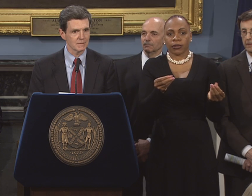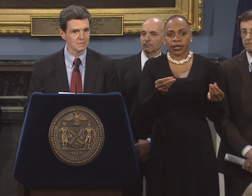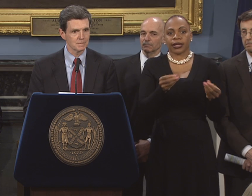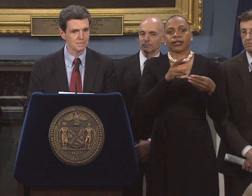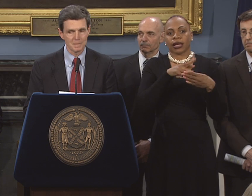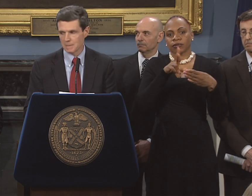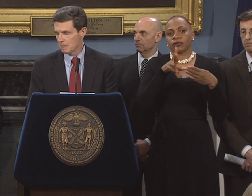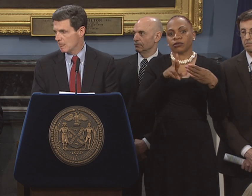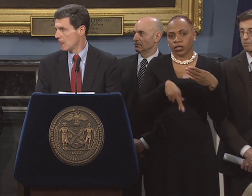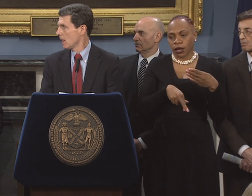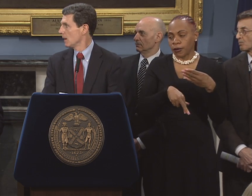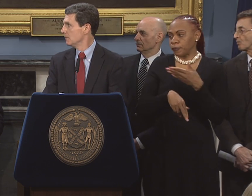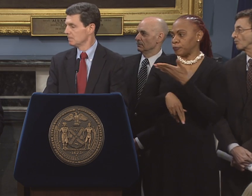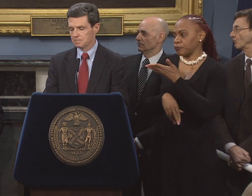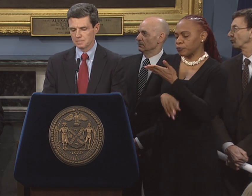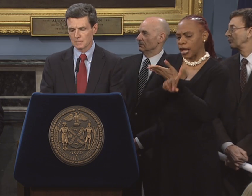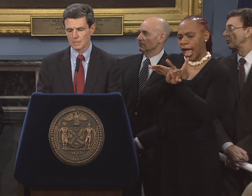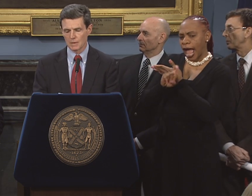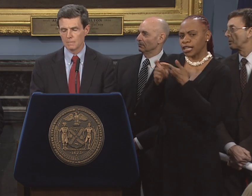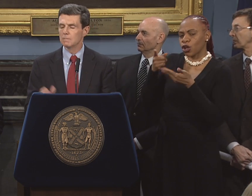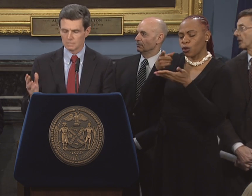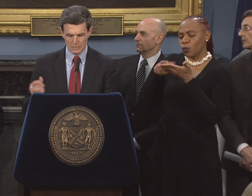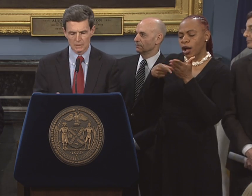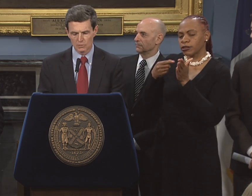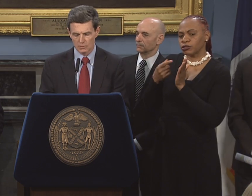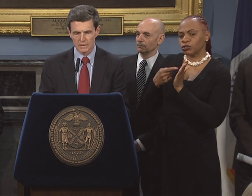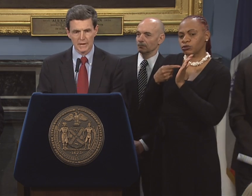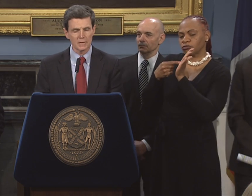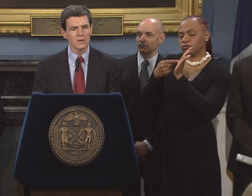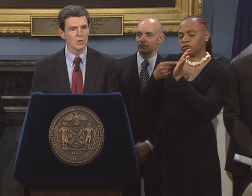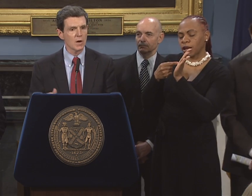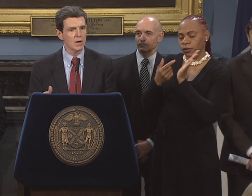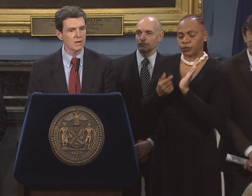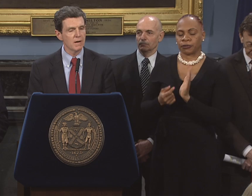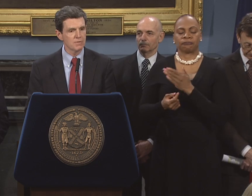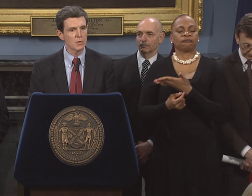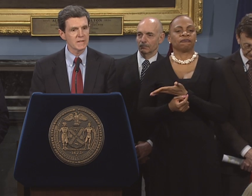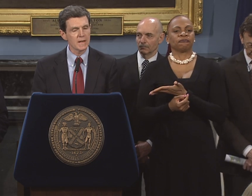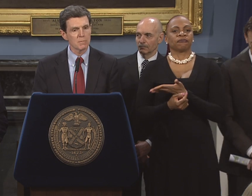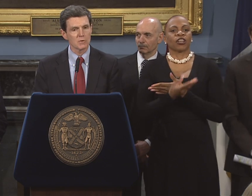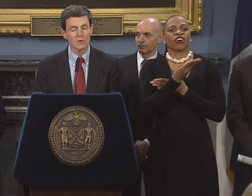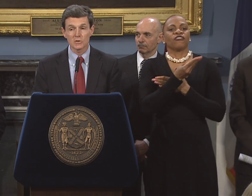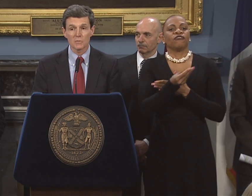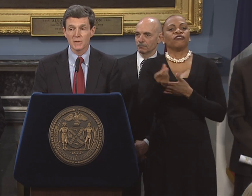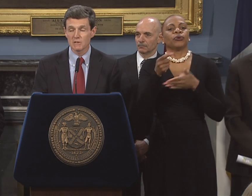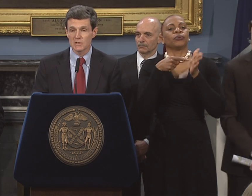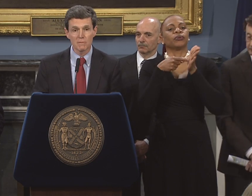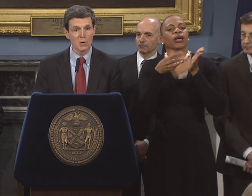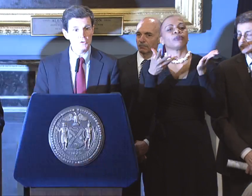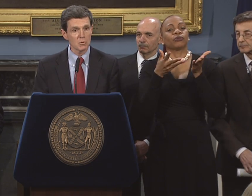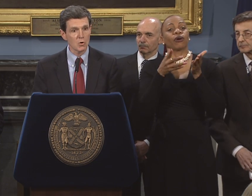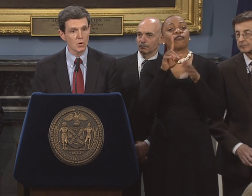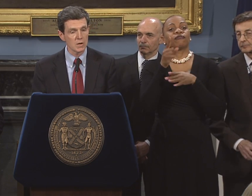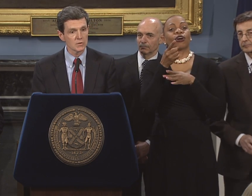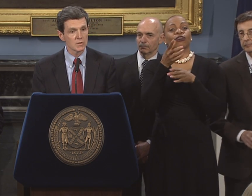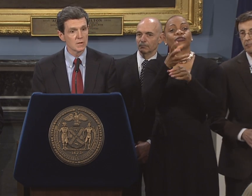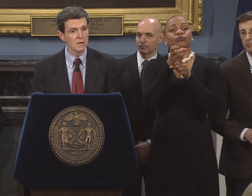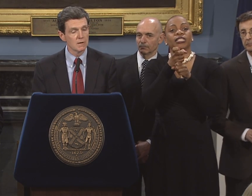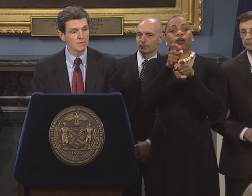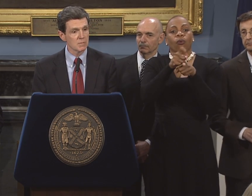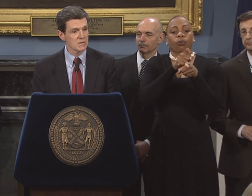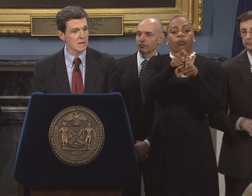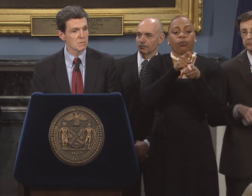this area. Why don't you give the examples of what those figures send into the fire department? Great, thanks. So a few examples. First, if we receive multiple